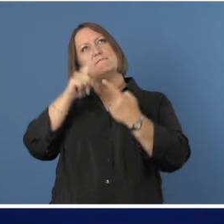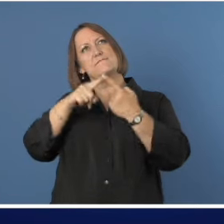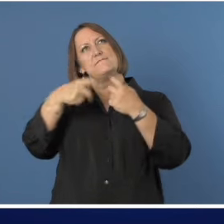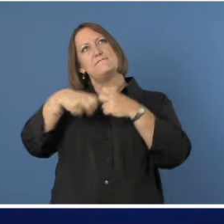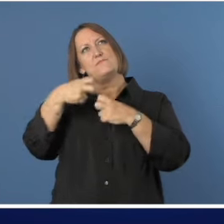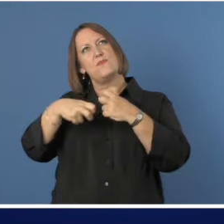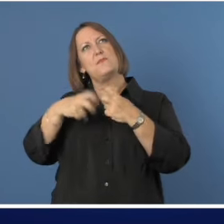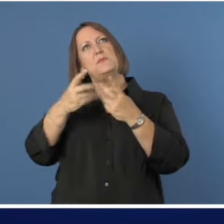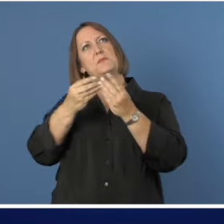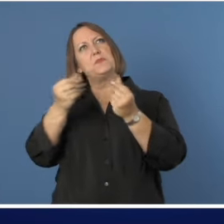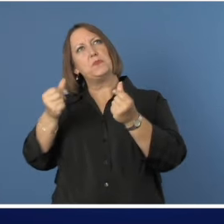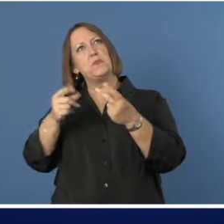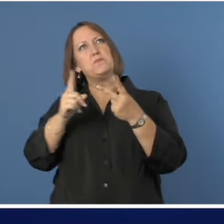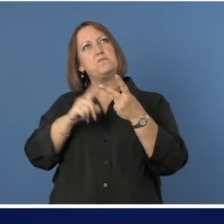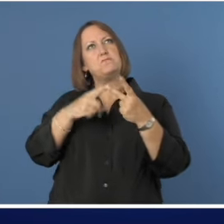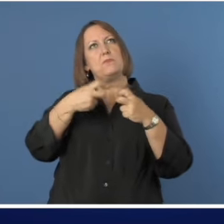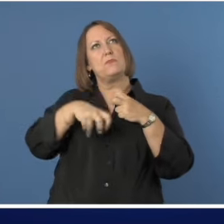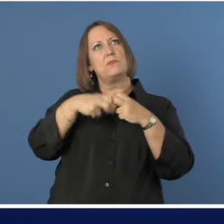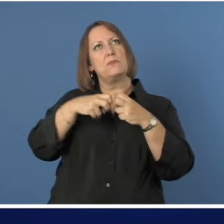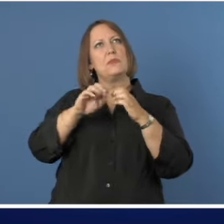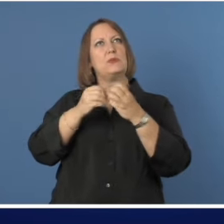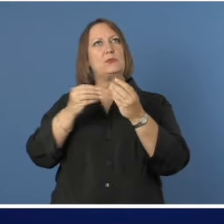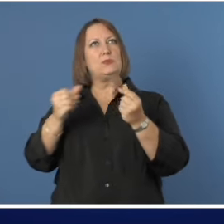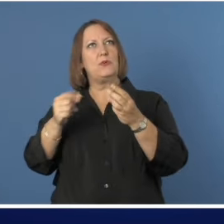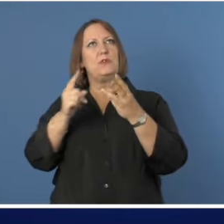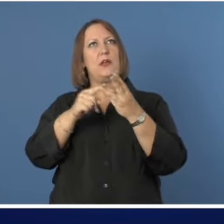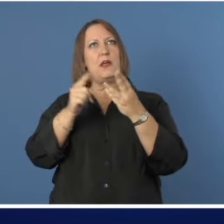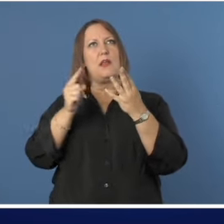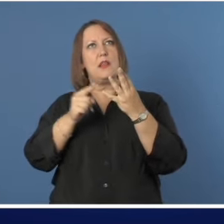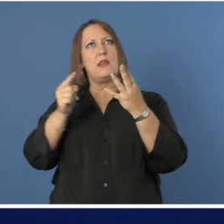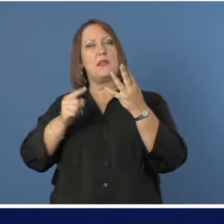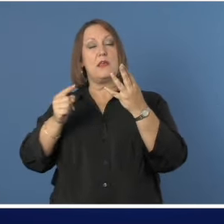It may take time to find the answers to these challenges.